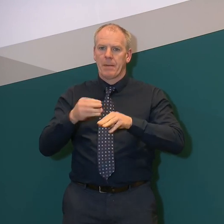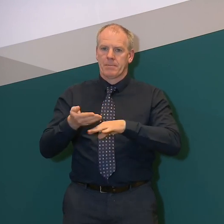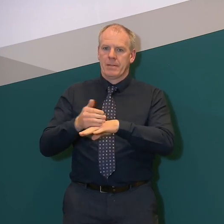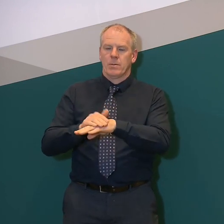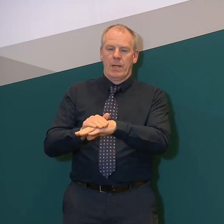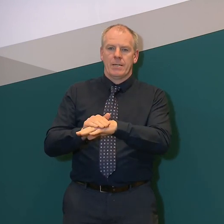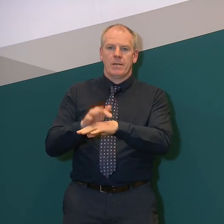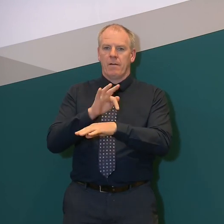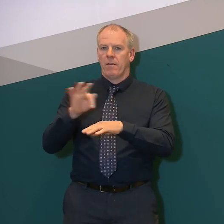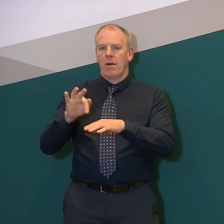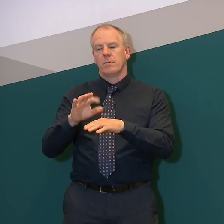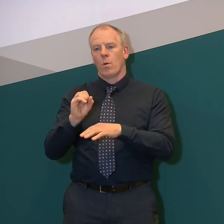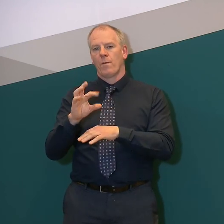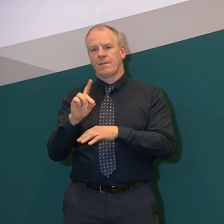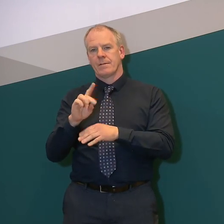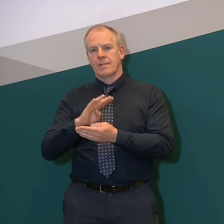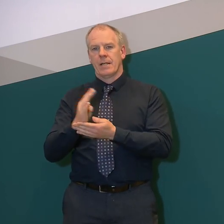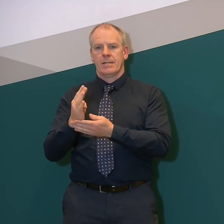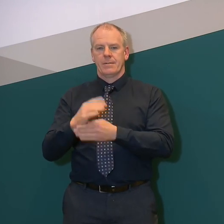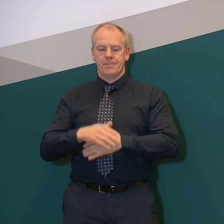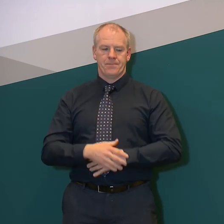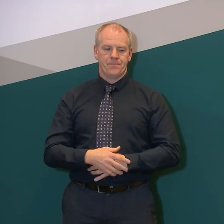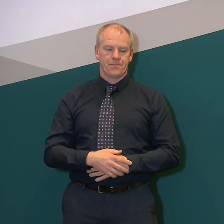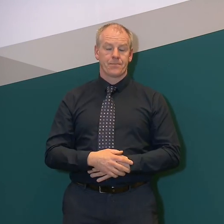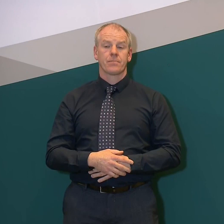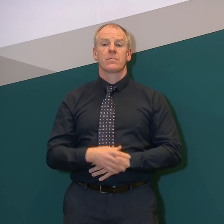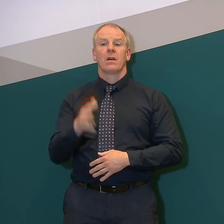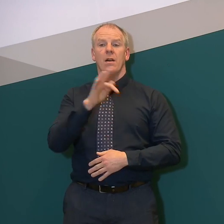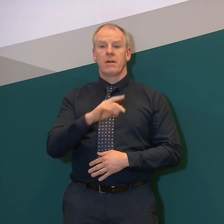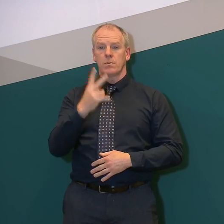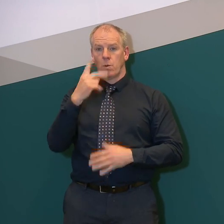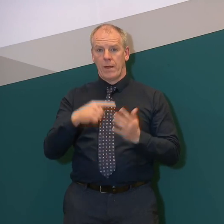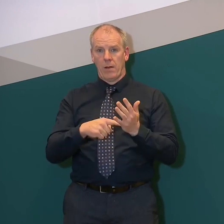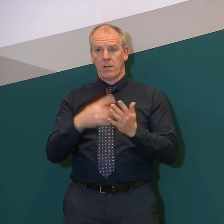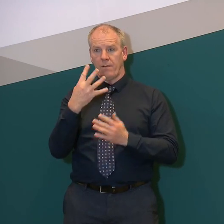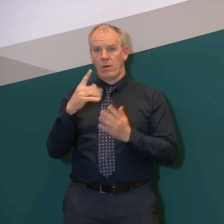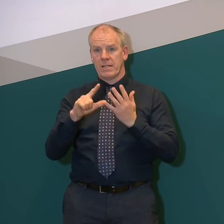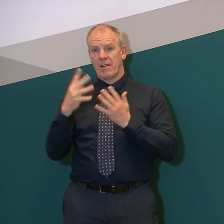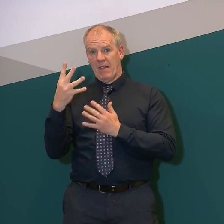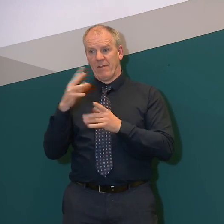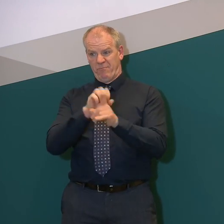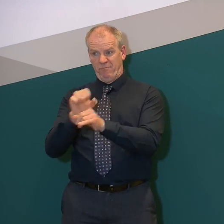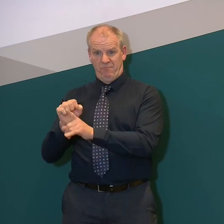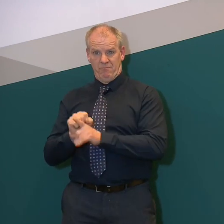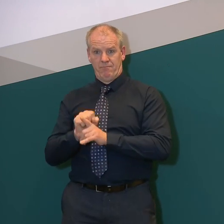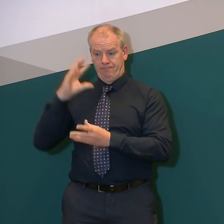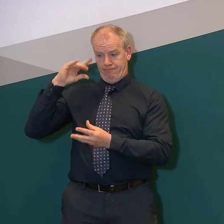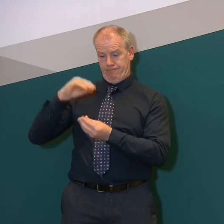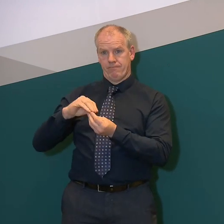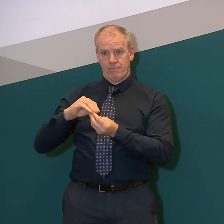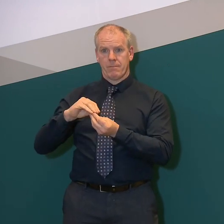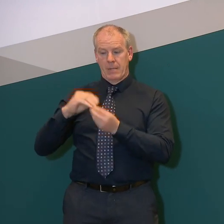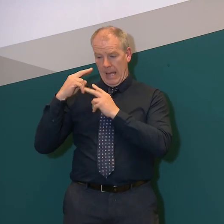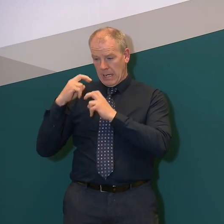lives as a result of COVID-19. Of the 2,475 cases that were analysed in